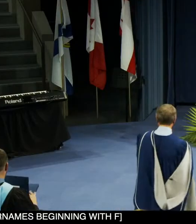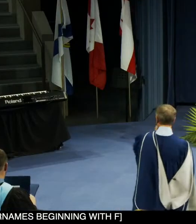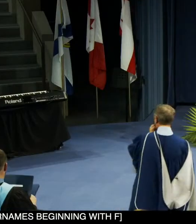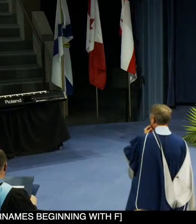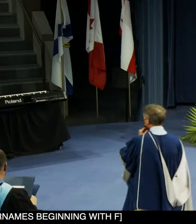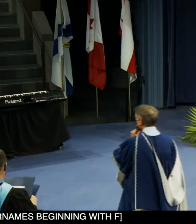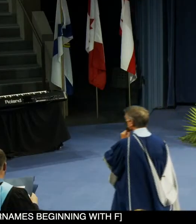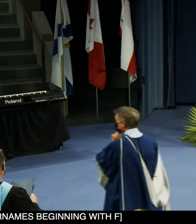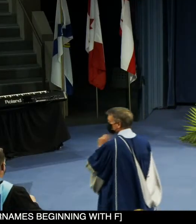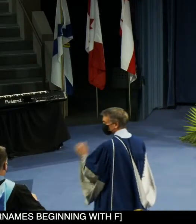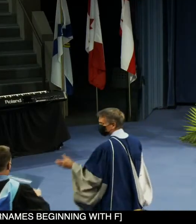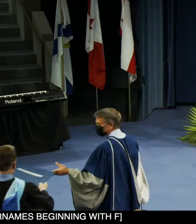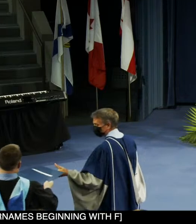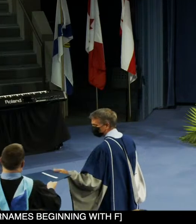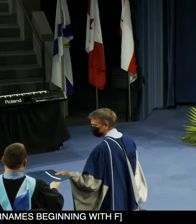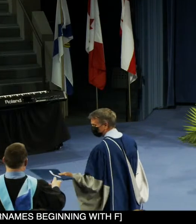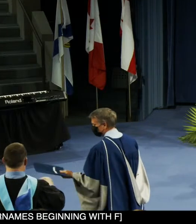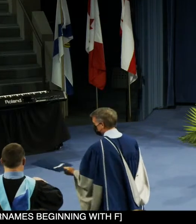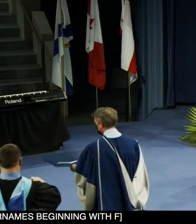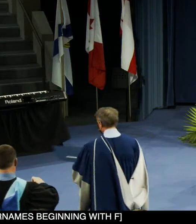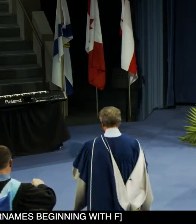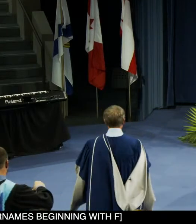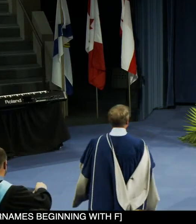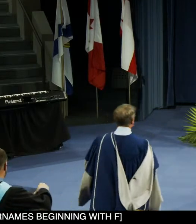Daniel Frizzell.